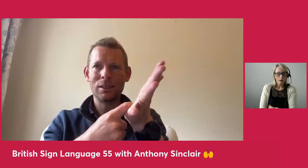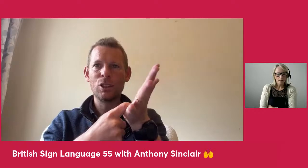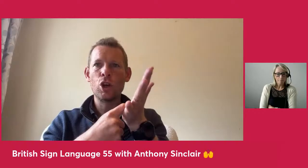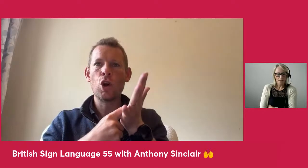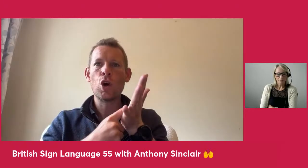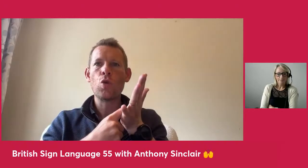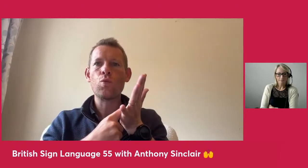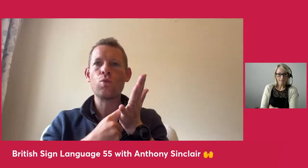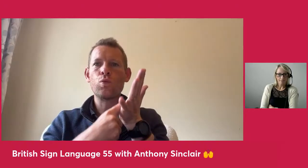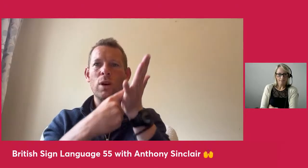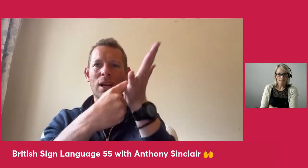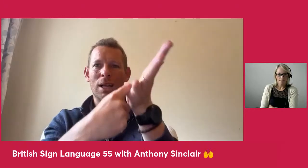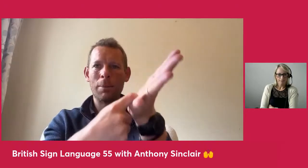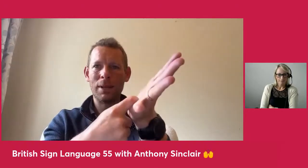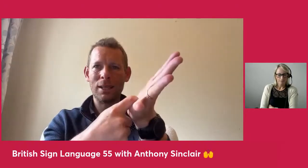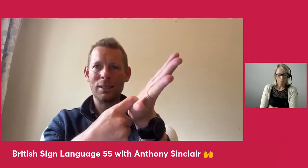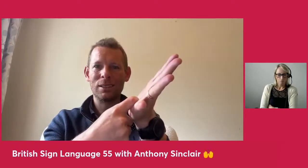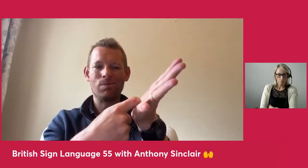and recommend,